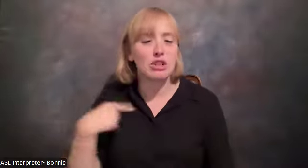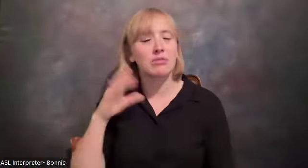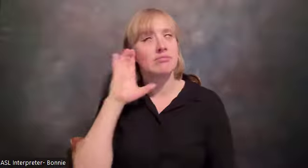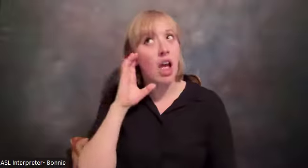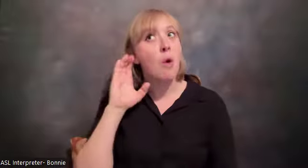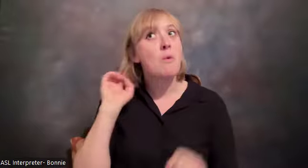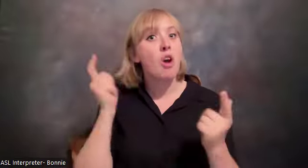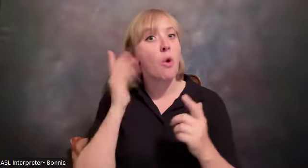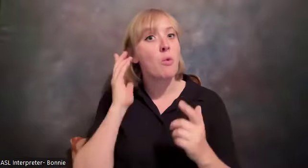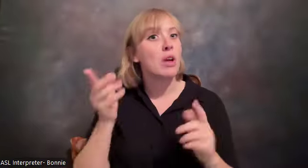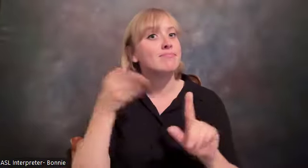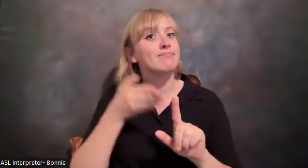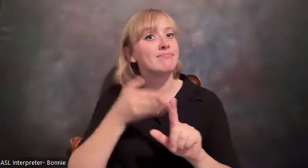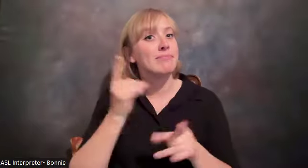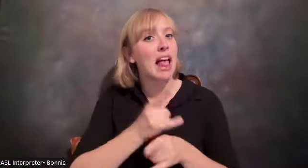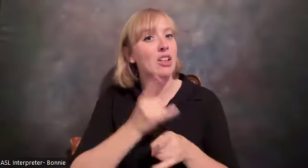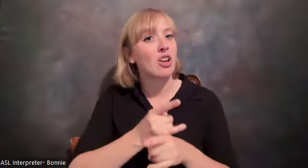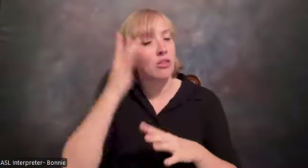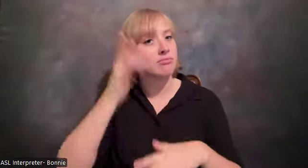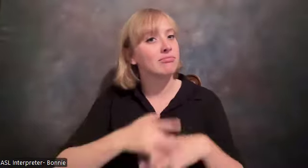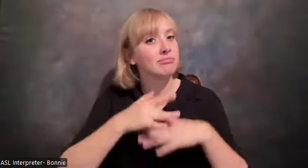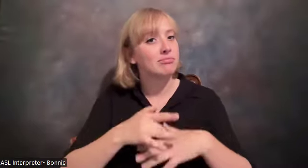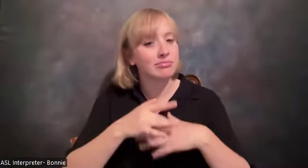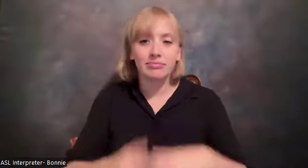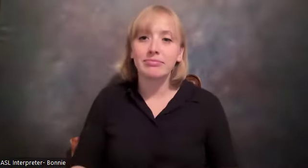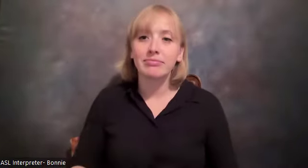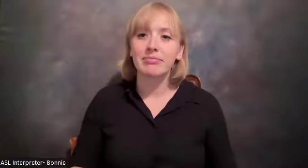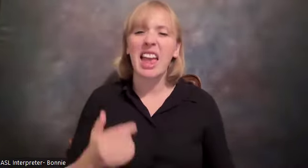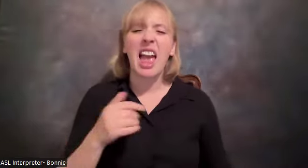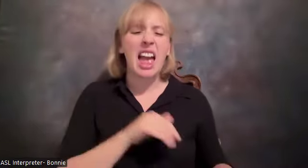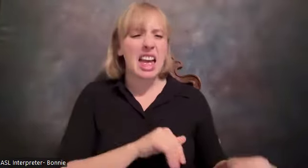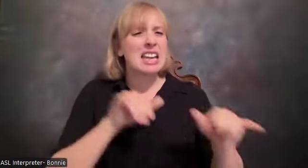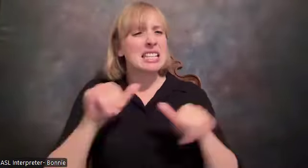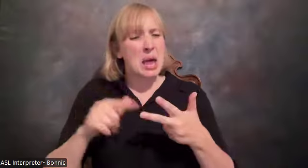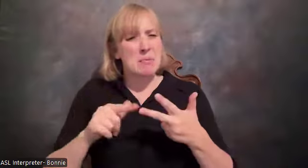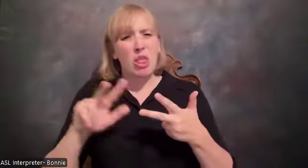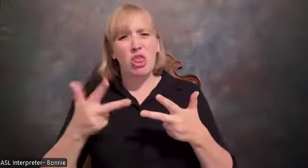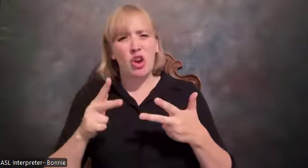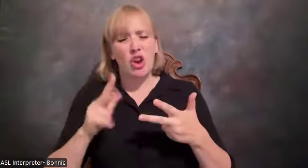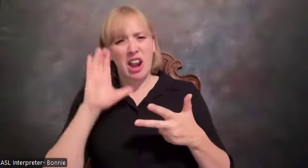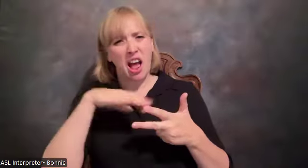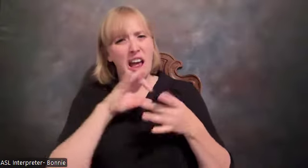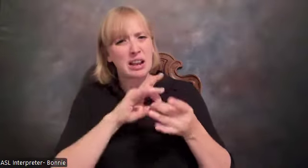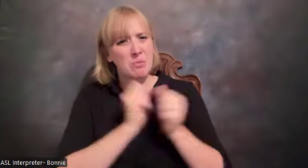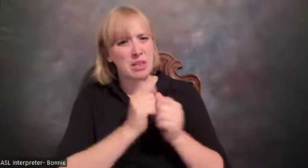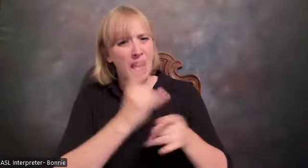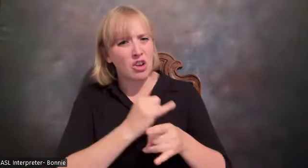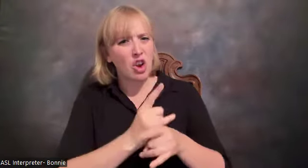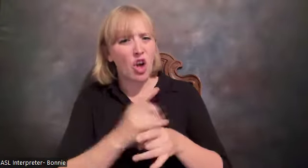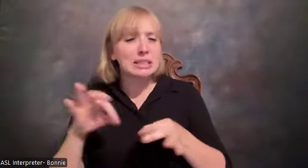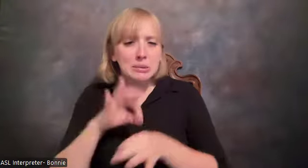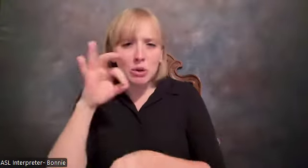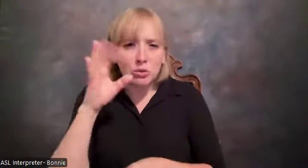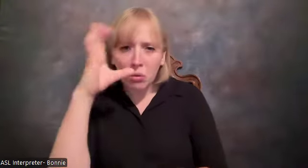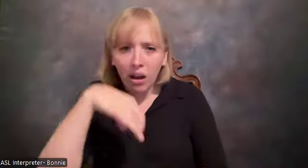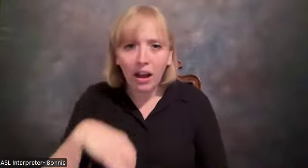I also seem to have a strange spiritual relationship with alcohol. And I didn't really understand this for